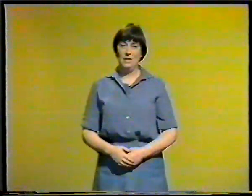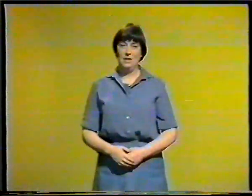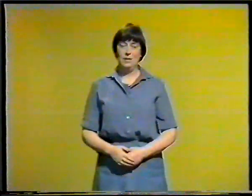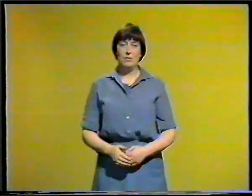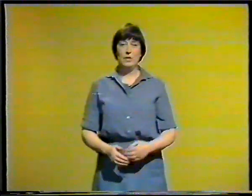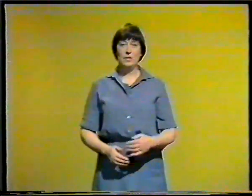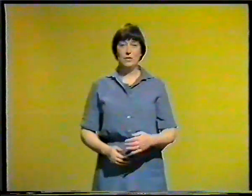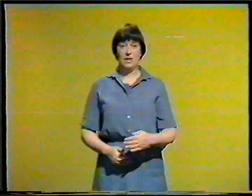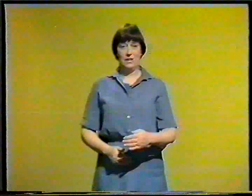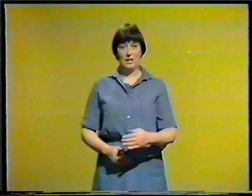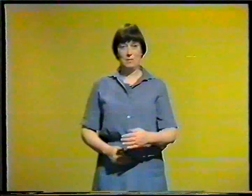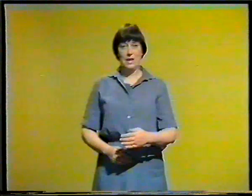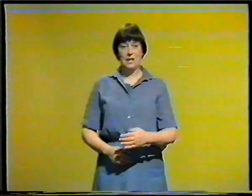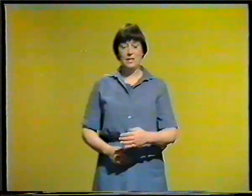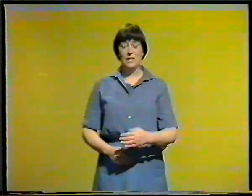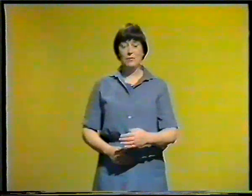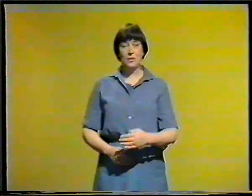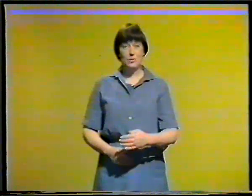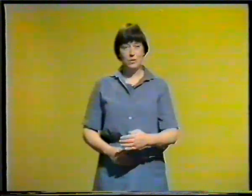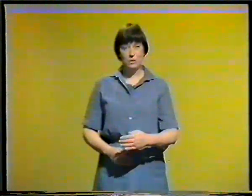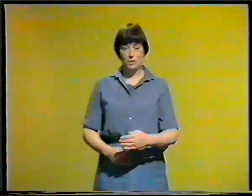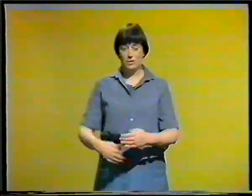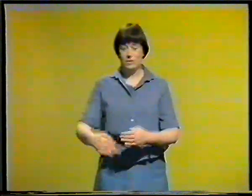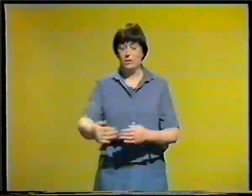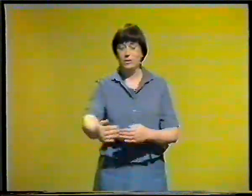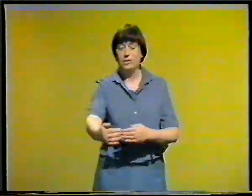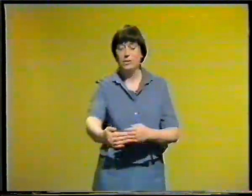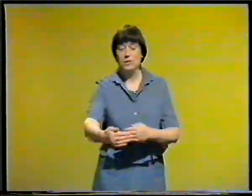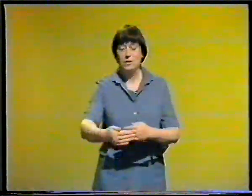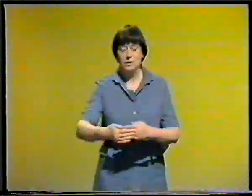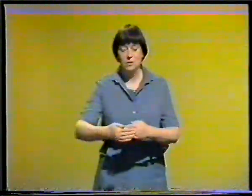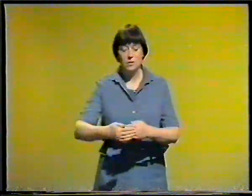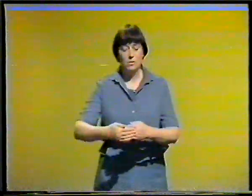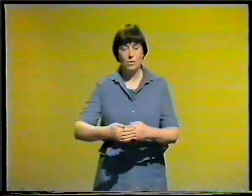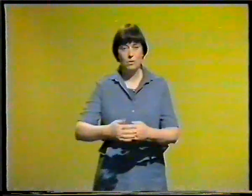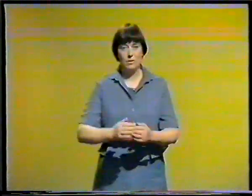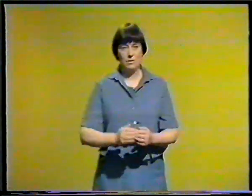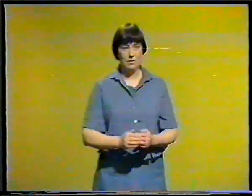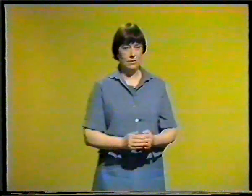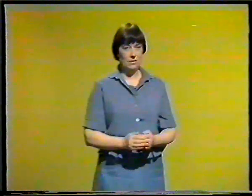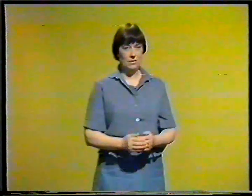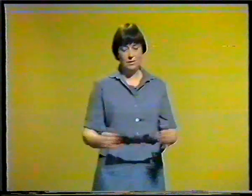And the reverse is made for small. Small.